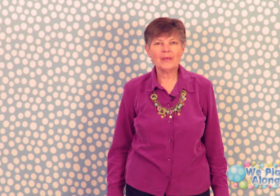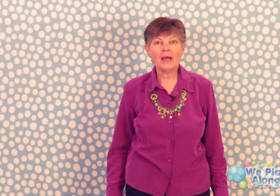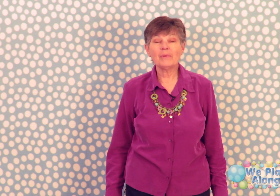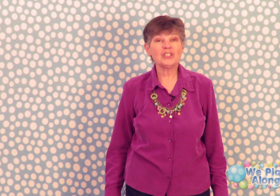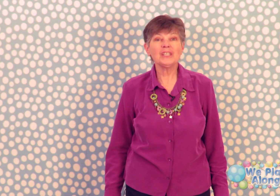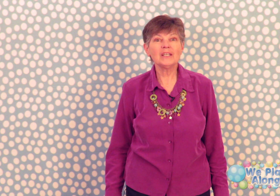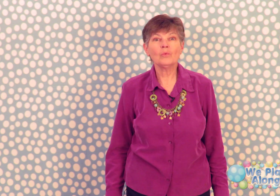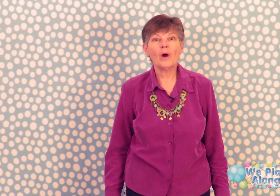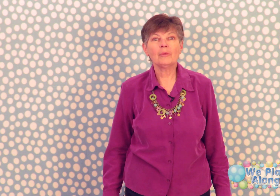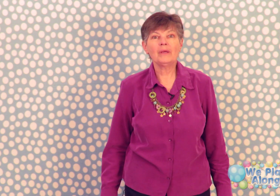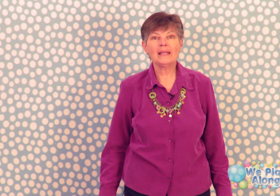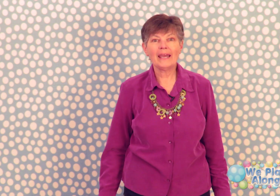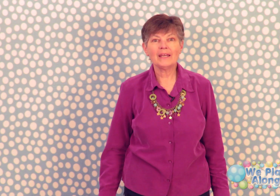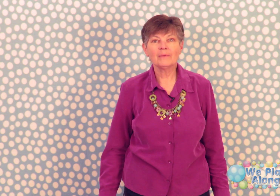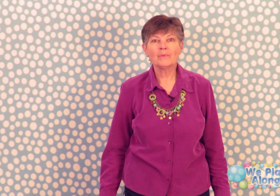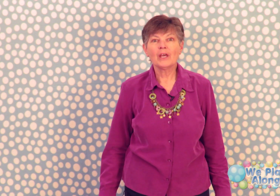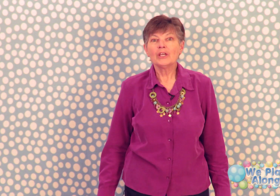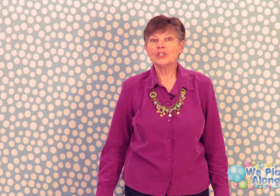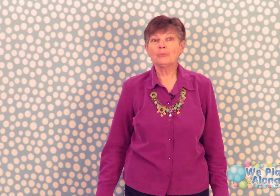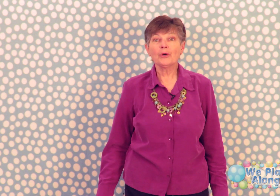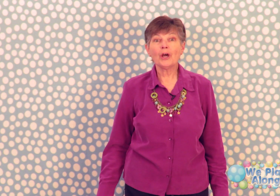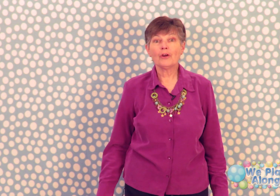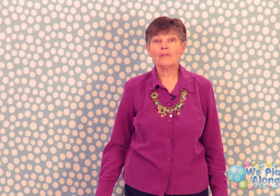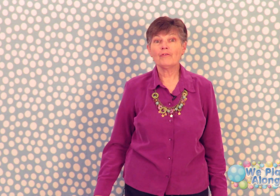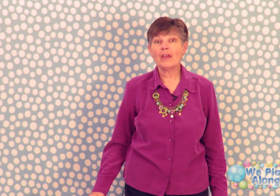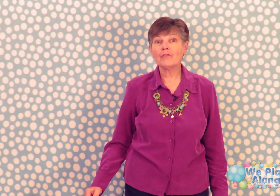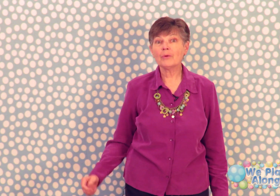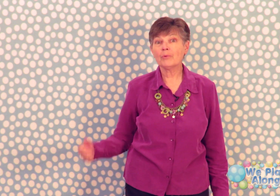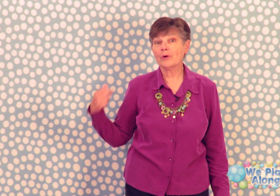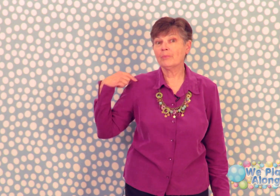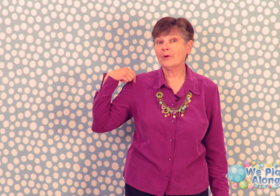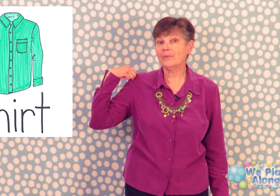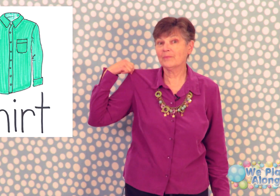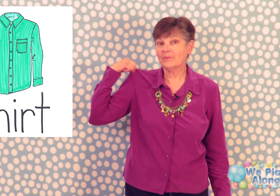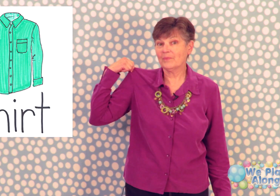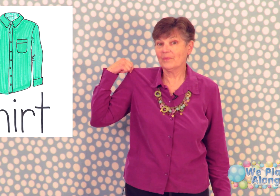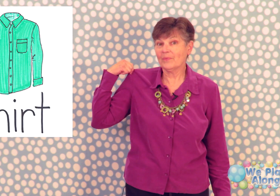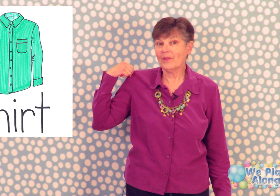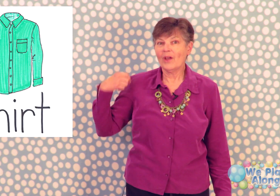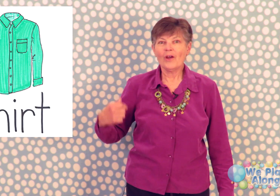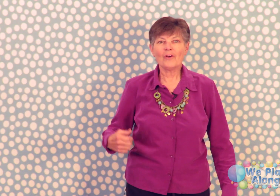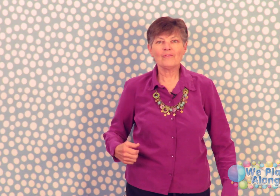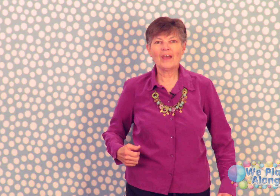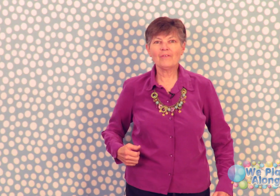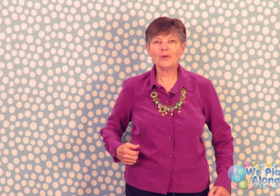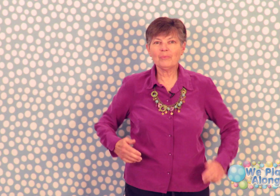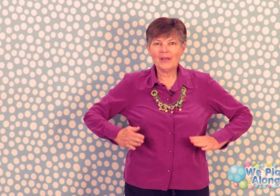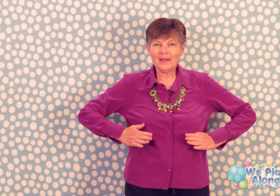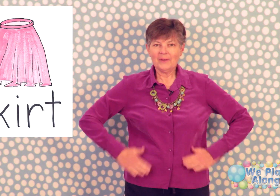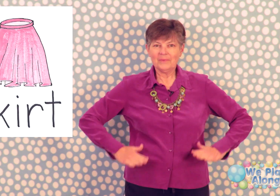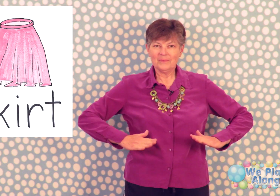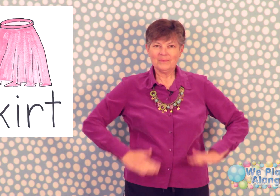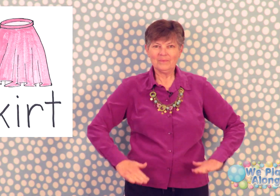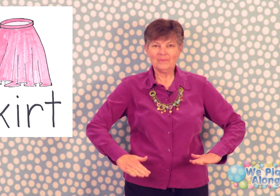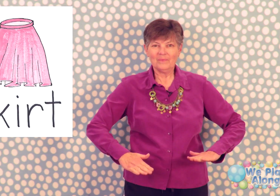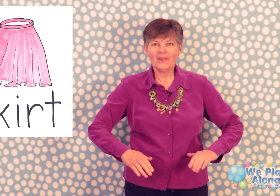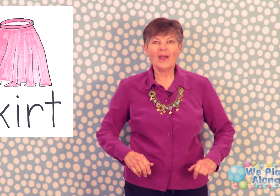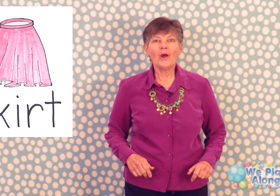yet, but she didn't want to be late. She put on her favorite purple, her favorite pink,